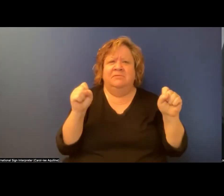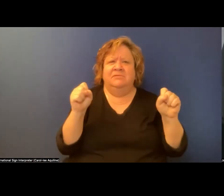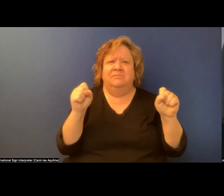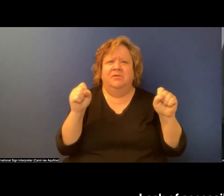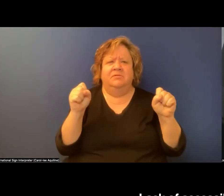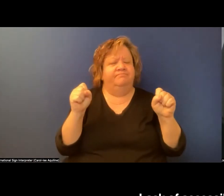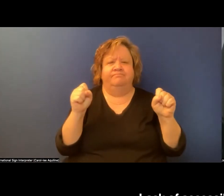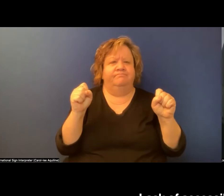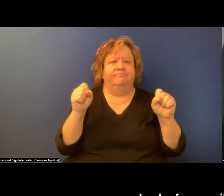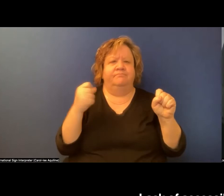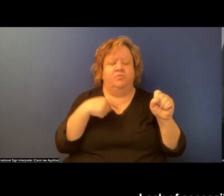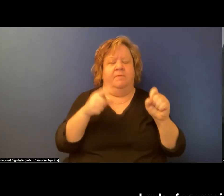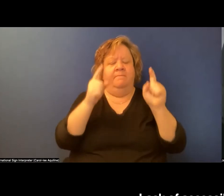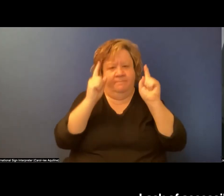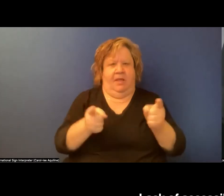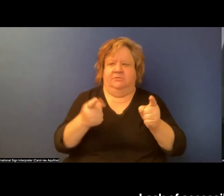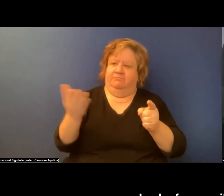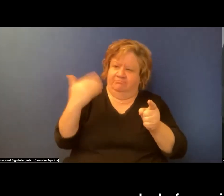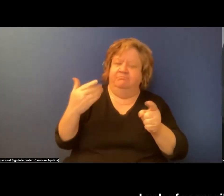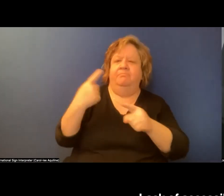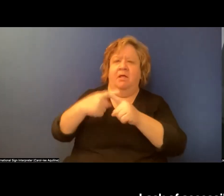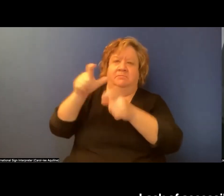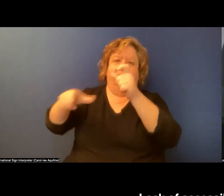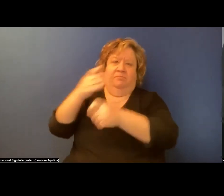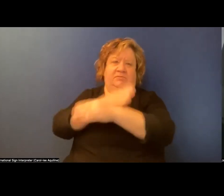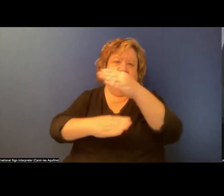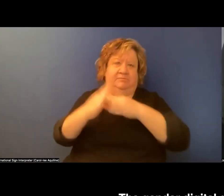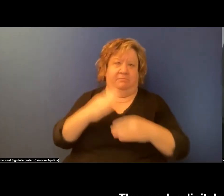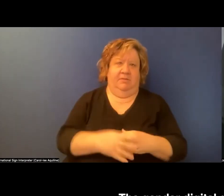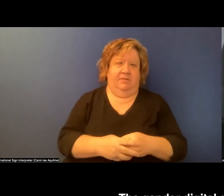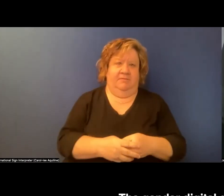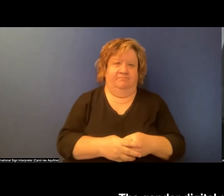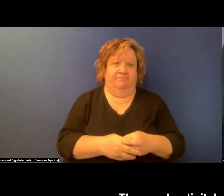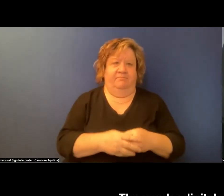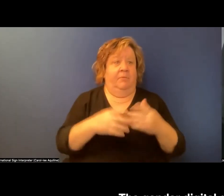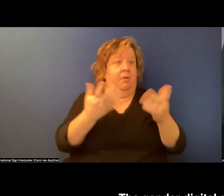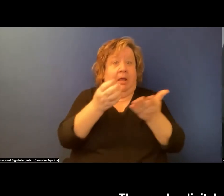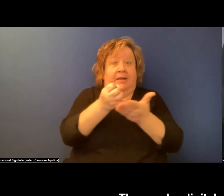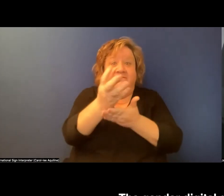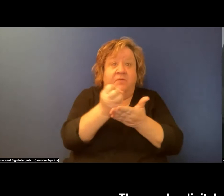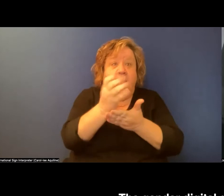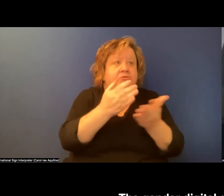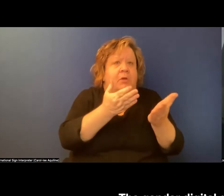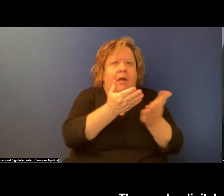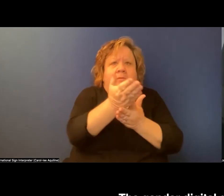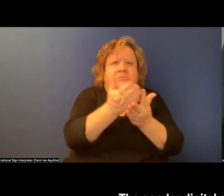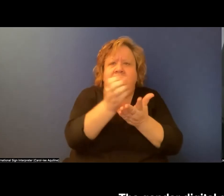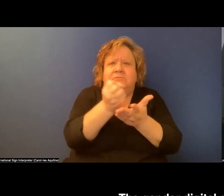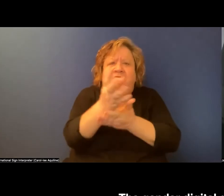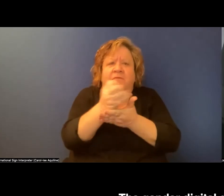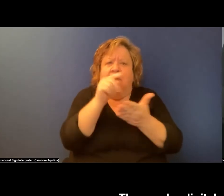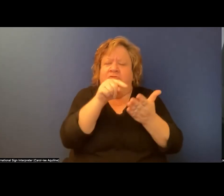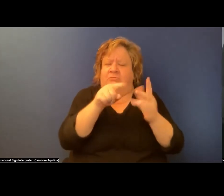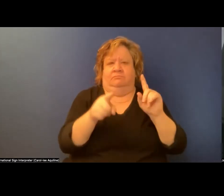action. Lack of accessible information is another barrier. The gender-digital divide is even more accentuated for women